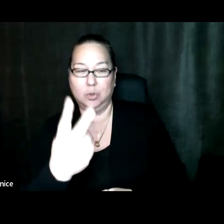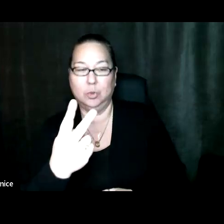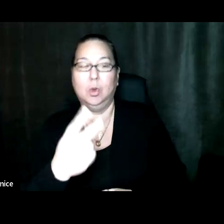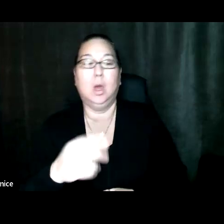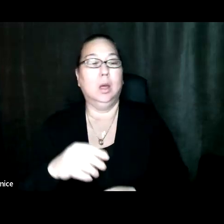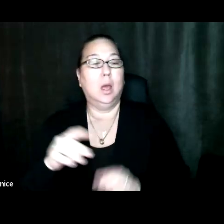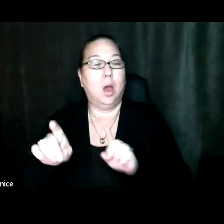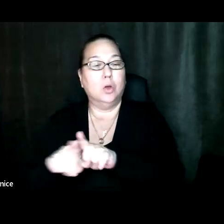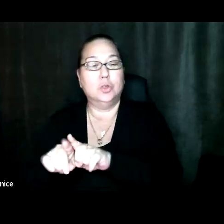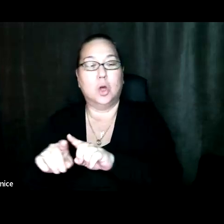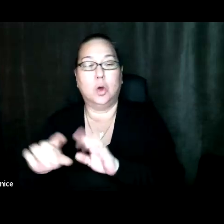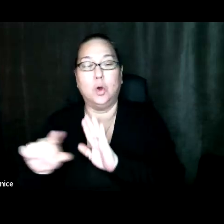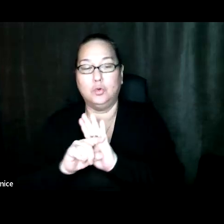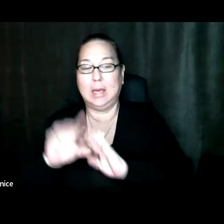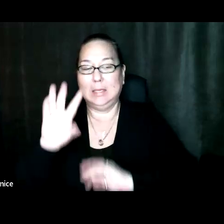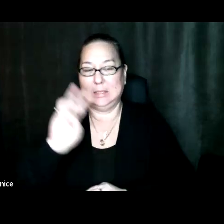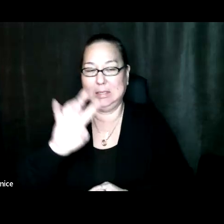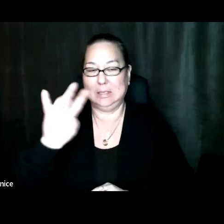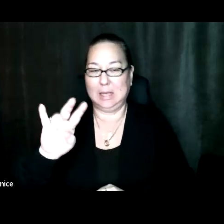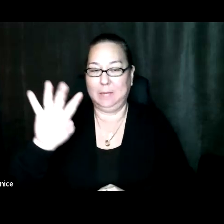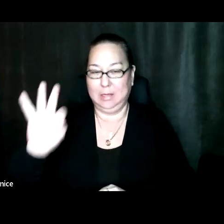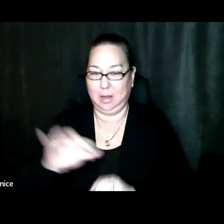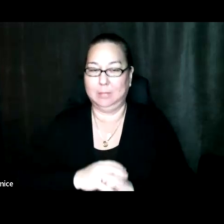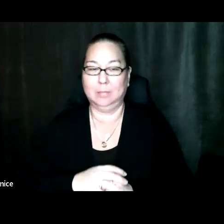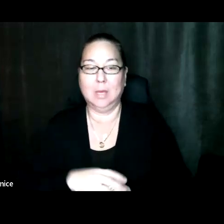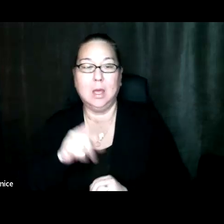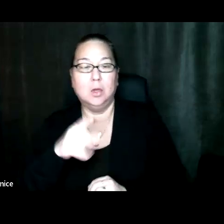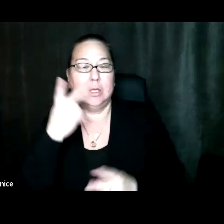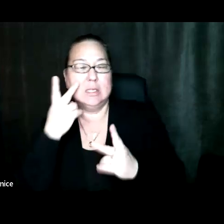registration information and deadlines, please visit